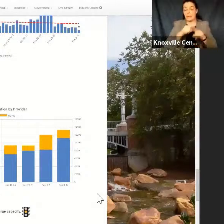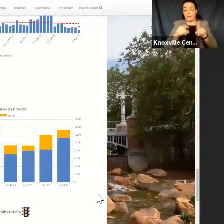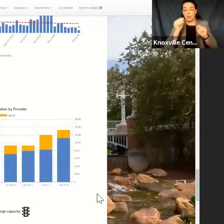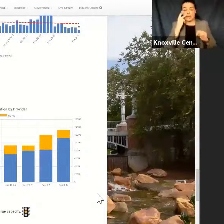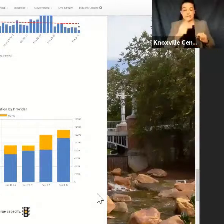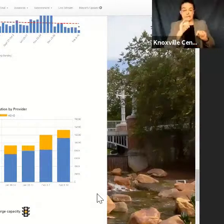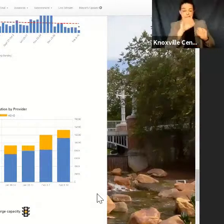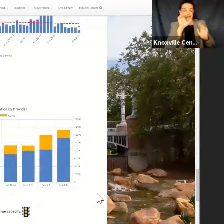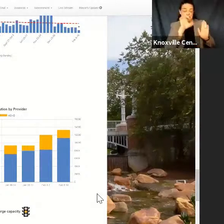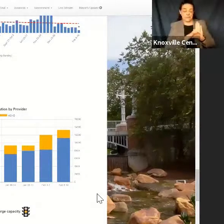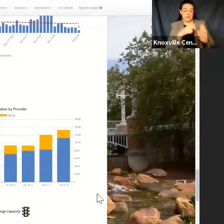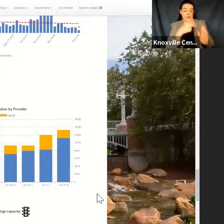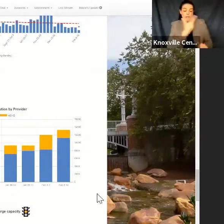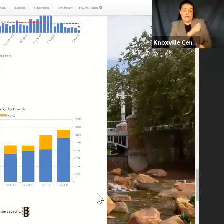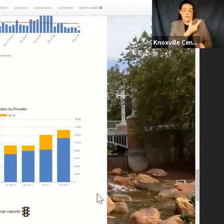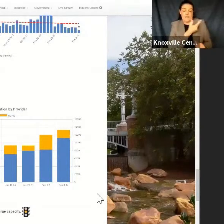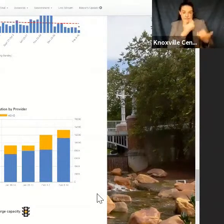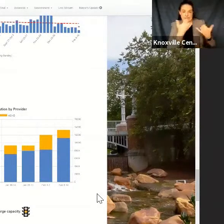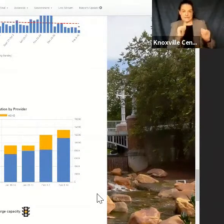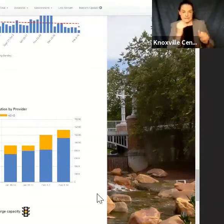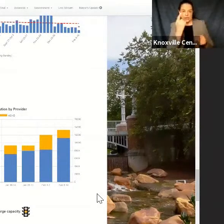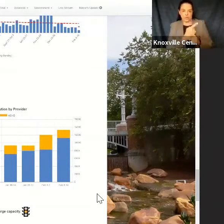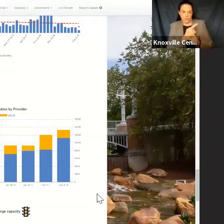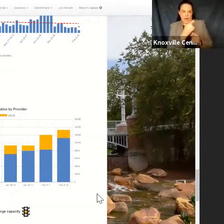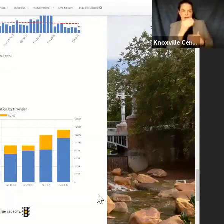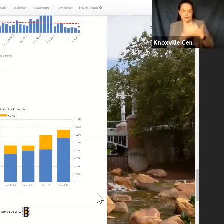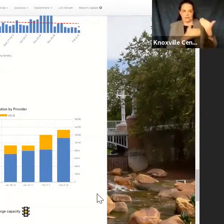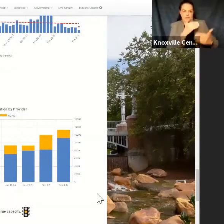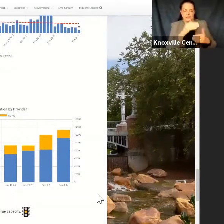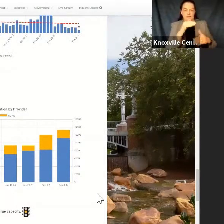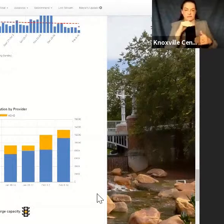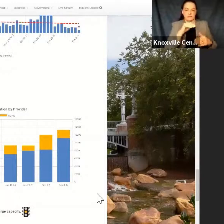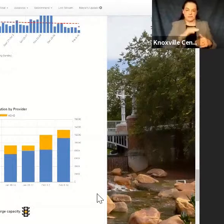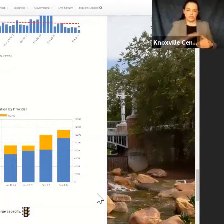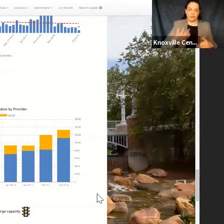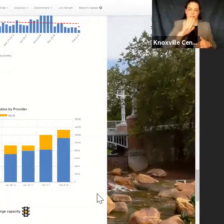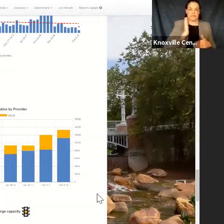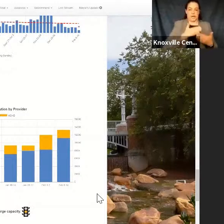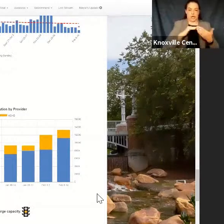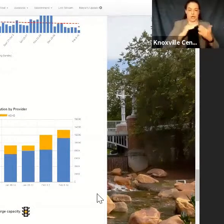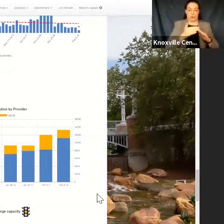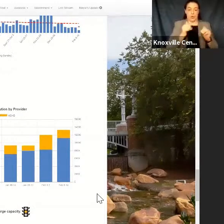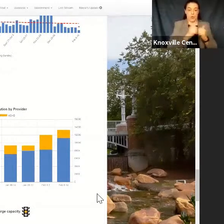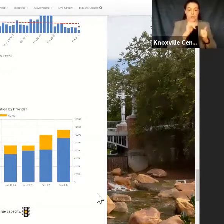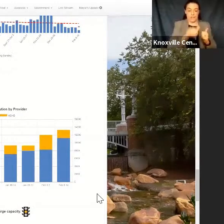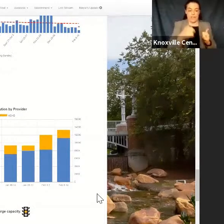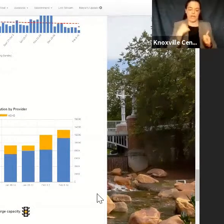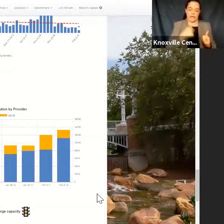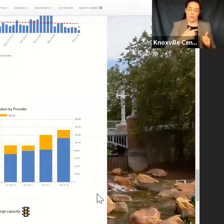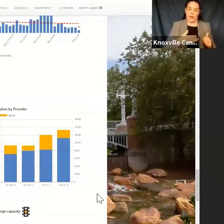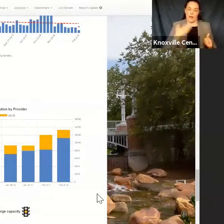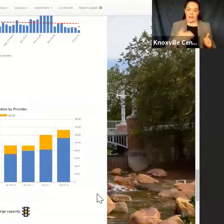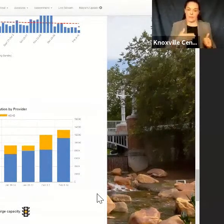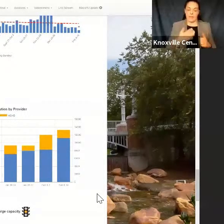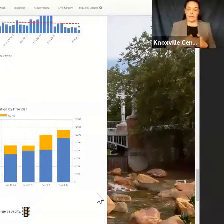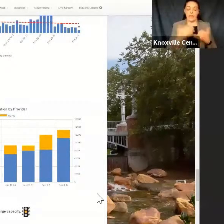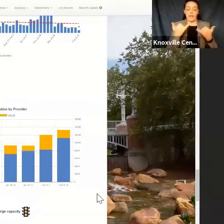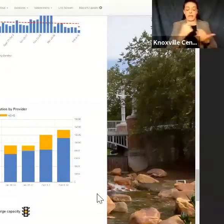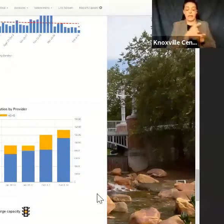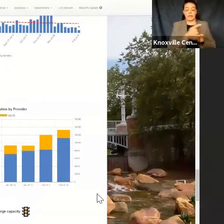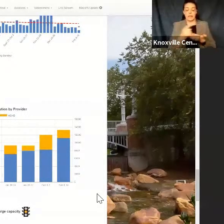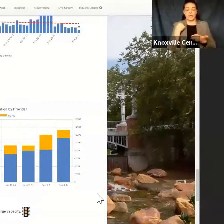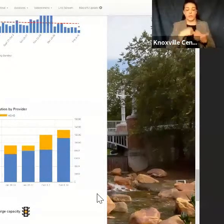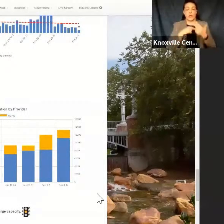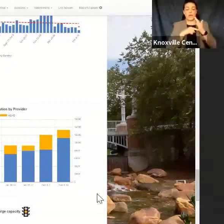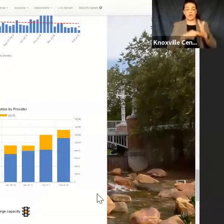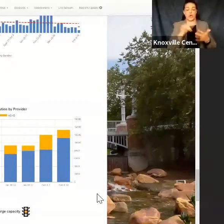vaccine distribution continues to trend in the right direction across our community. For that, we are very happy. This week, we are representing this